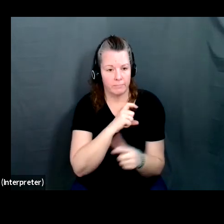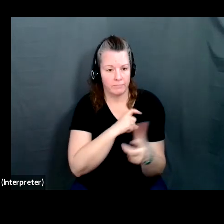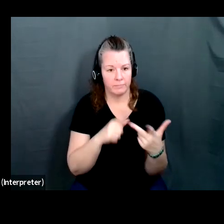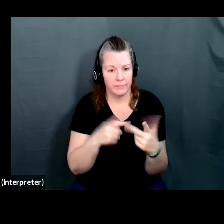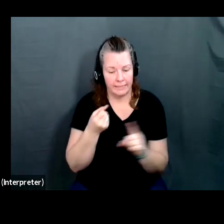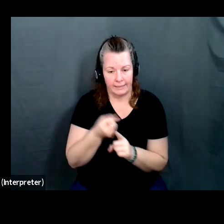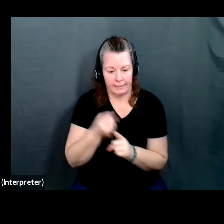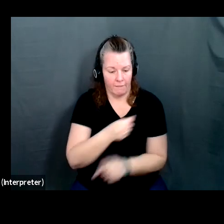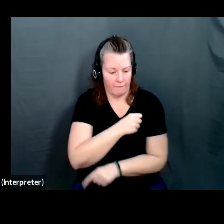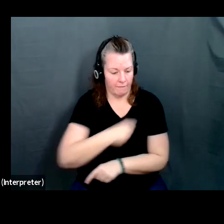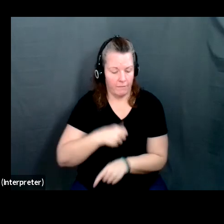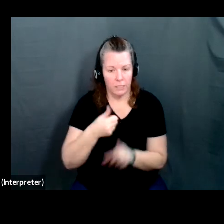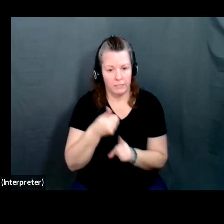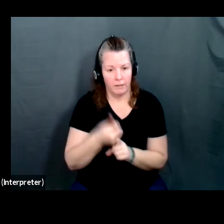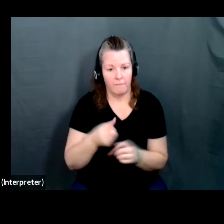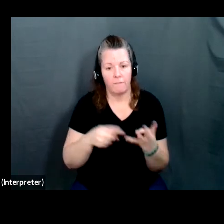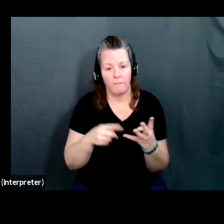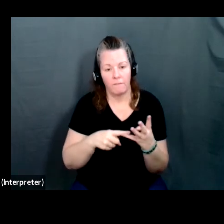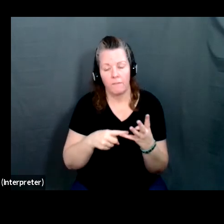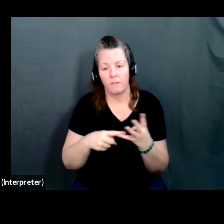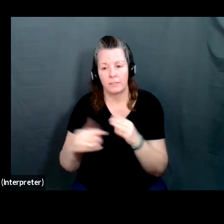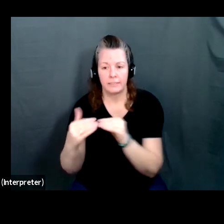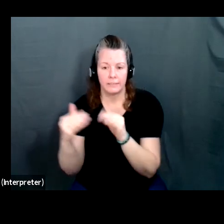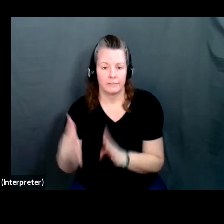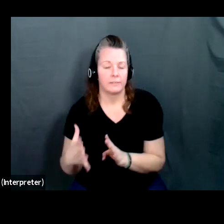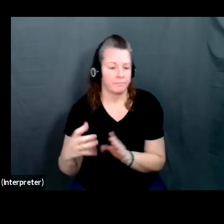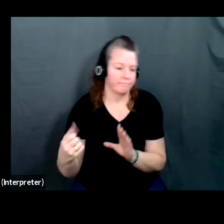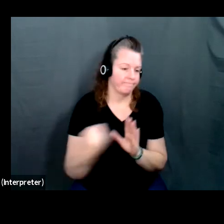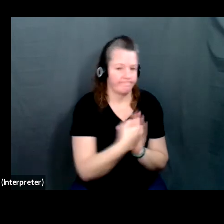private citizen. Early death syndrome.